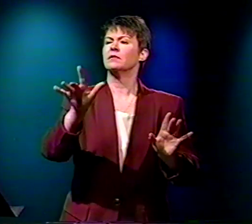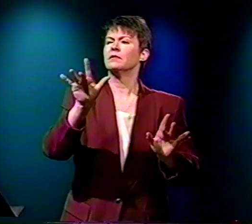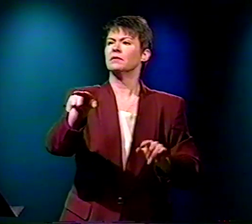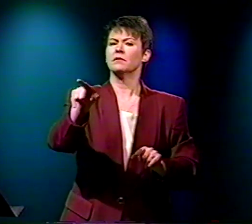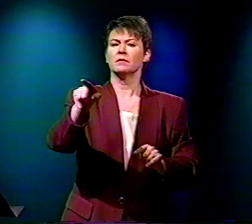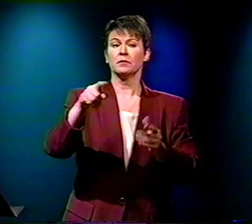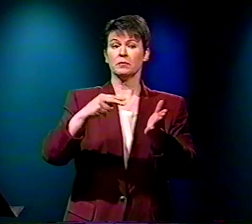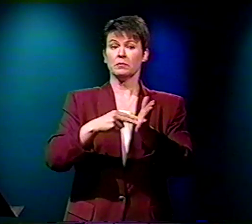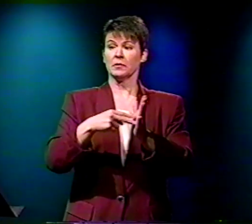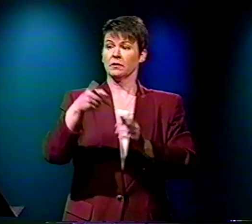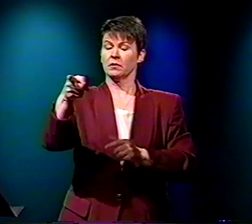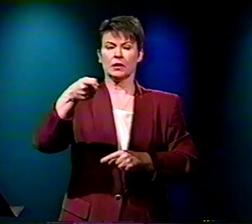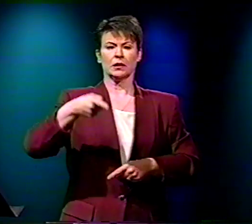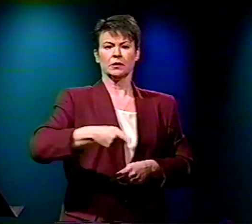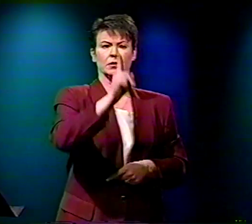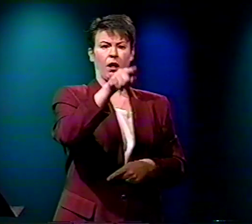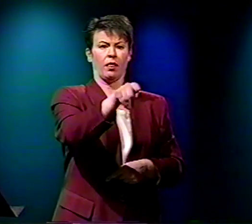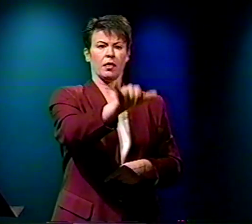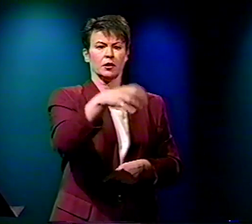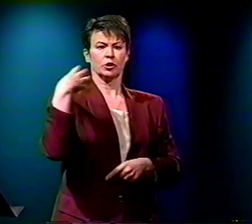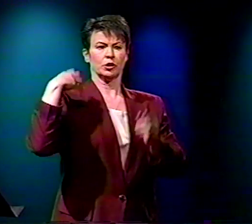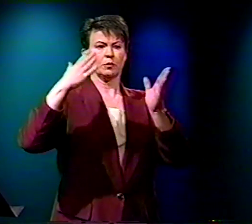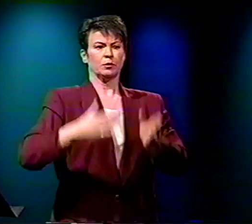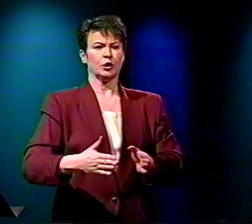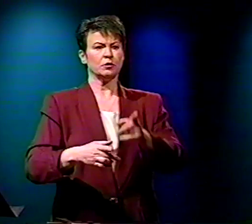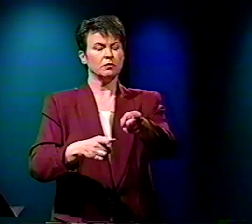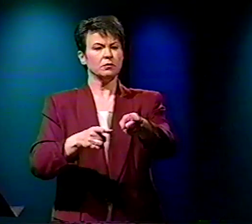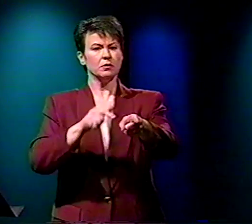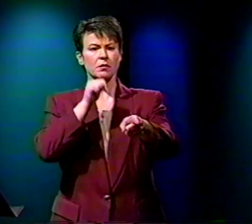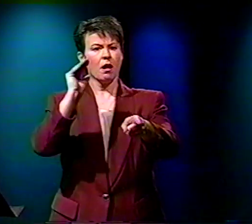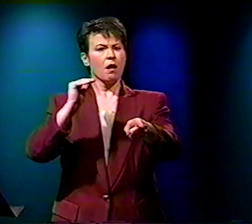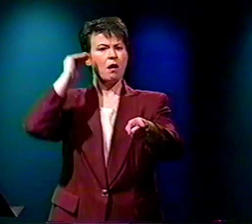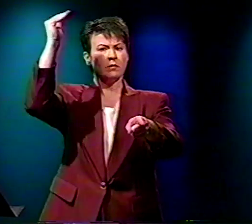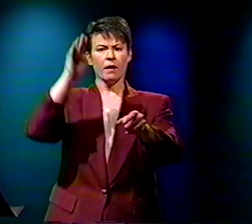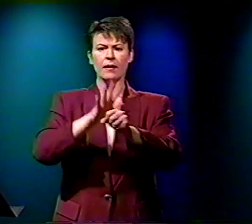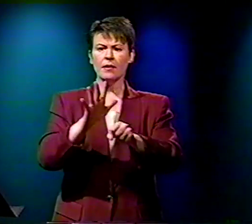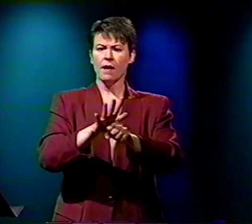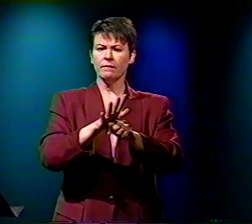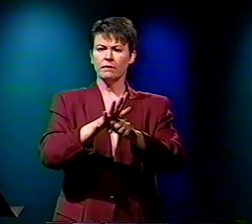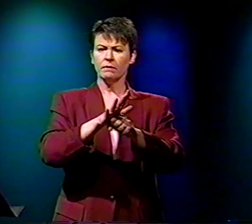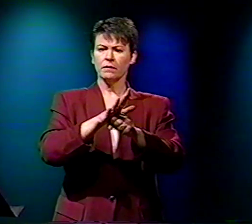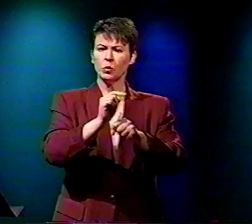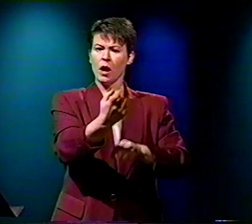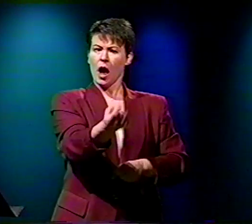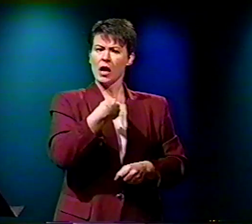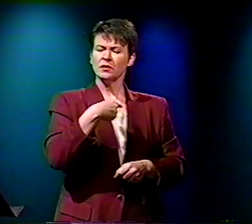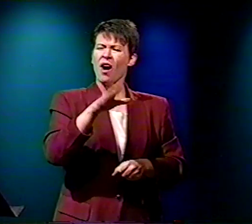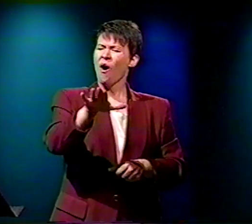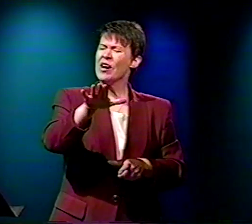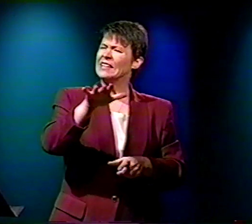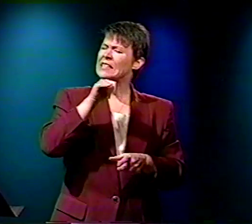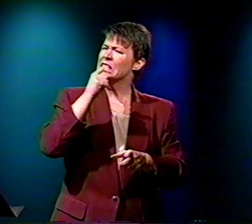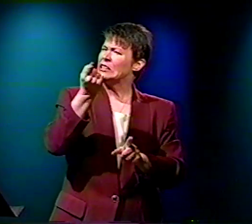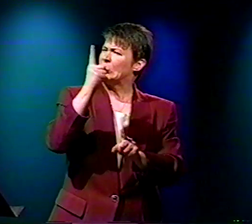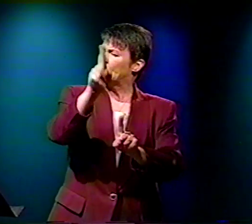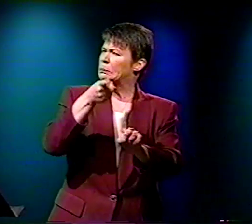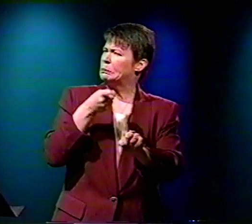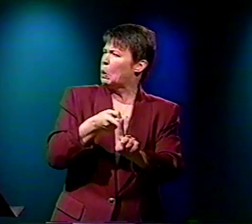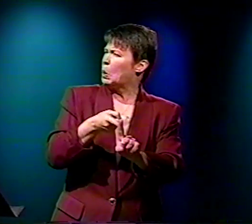the interpreter interrupted with that natural flow, insulted the chairperson, did not think highly enough of that person as if they wouldn't ask